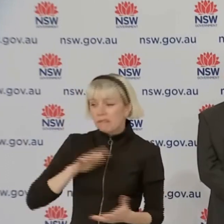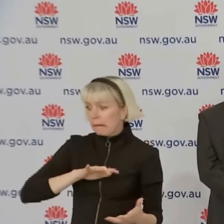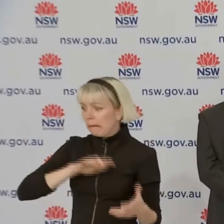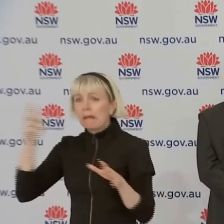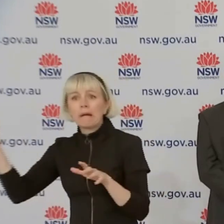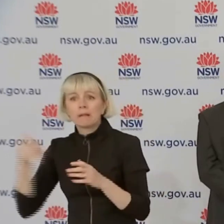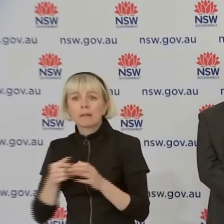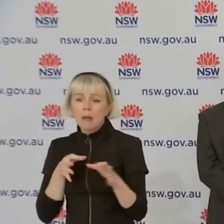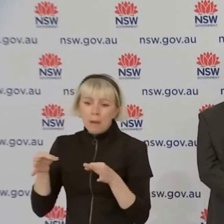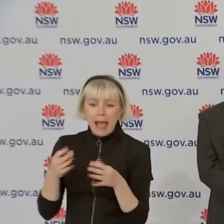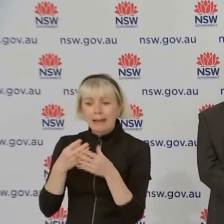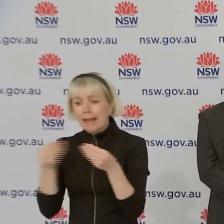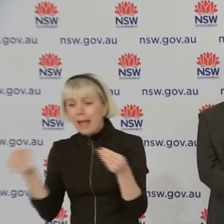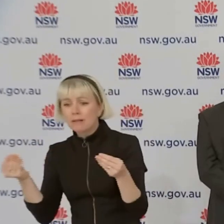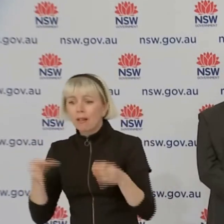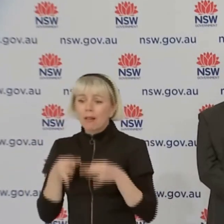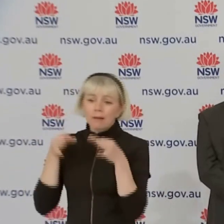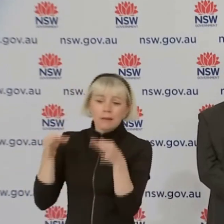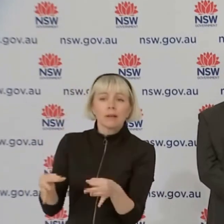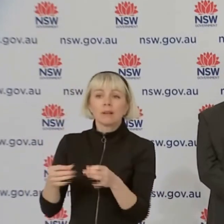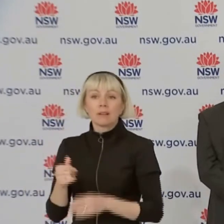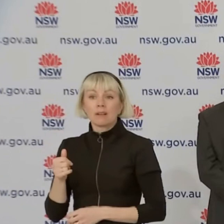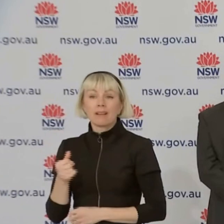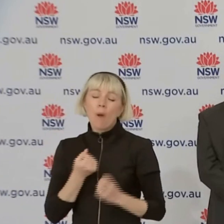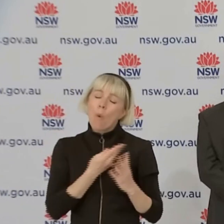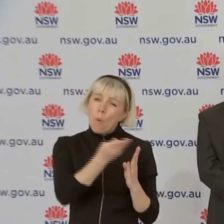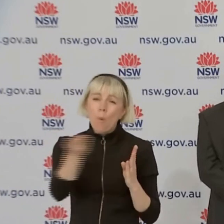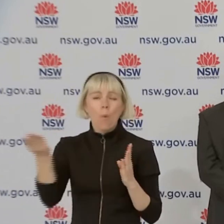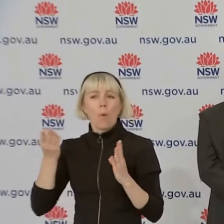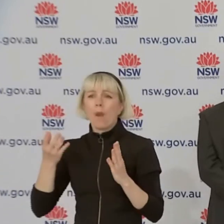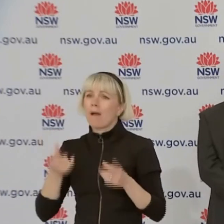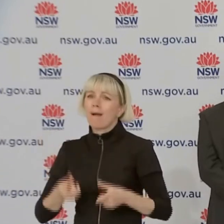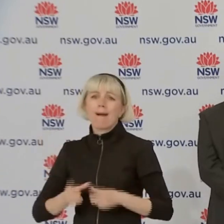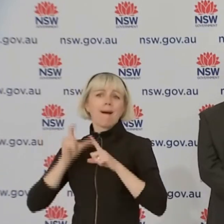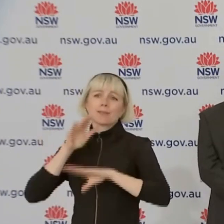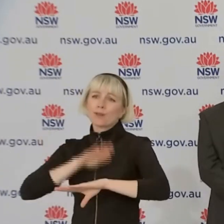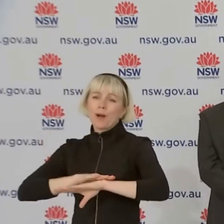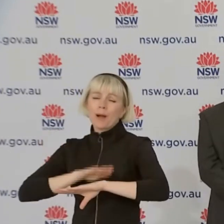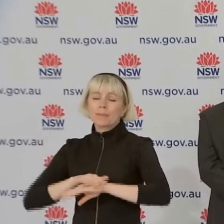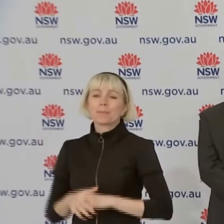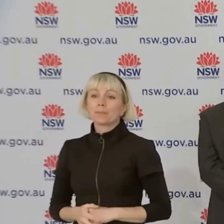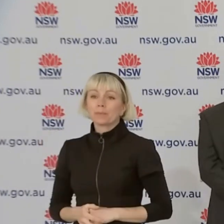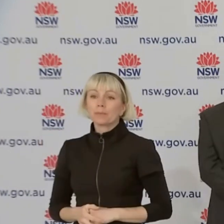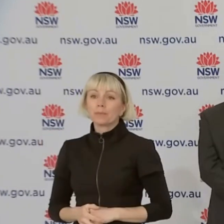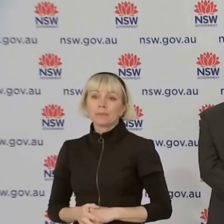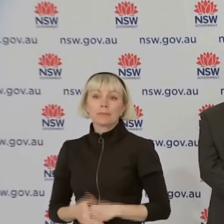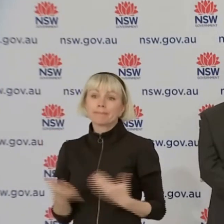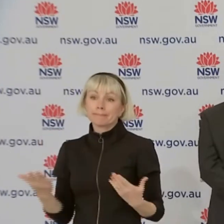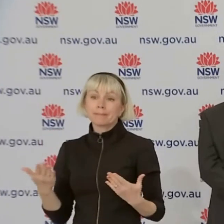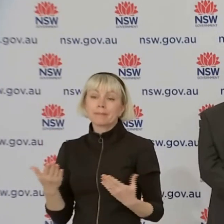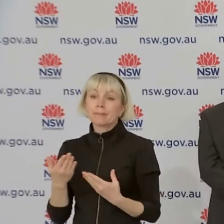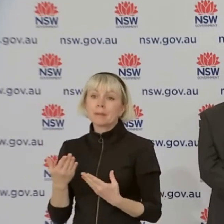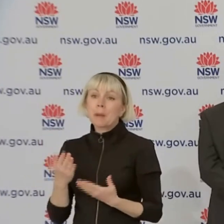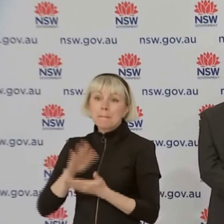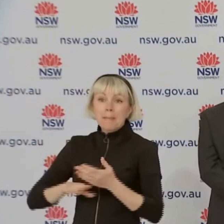isn't a single person I know that hasn't put life on hold, and especially, my thoughts go to parents who are trying to teach